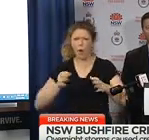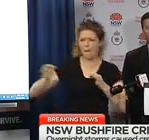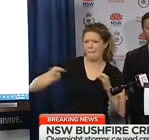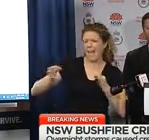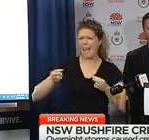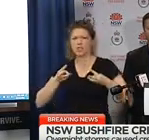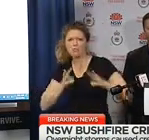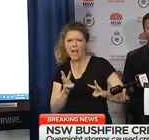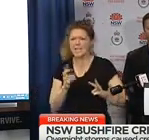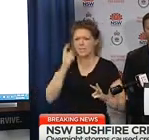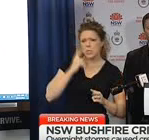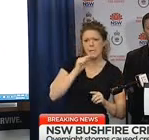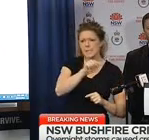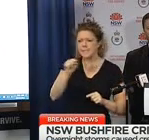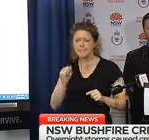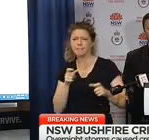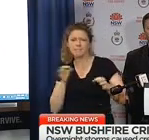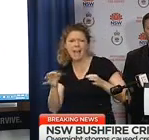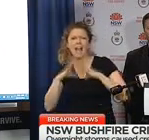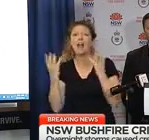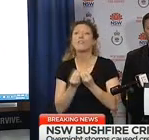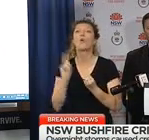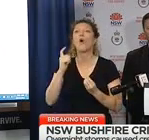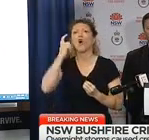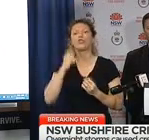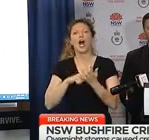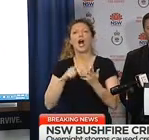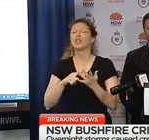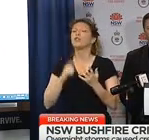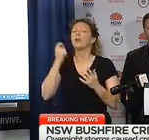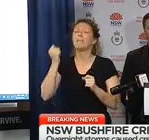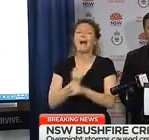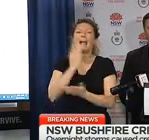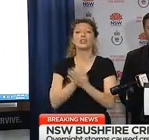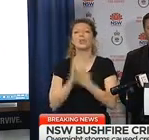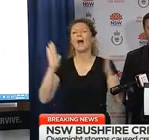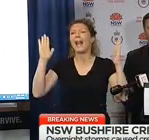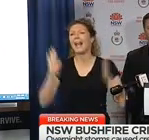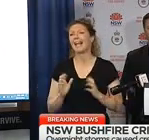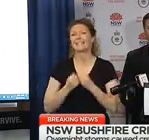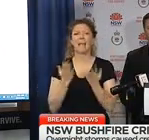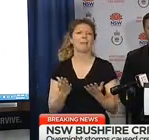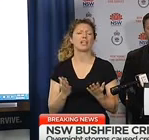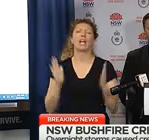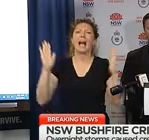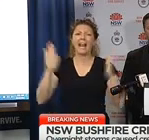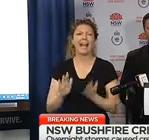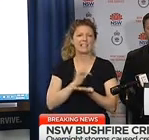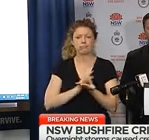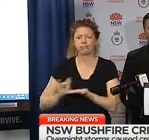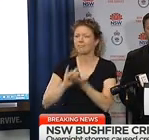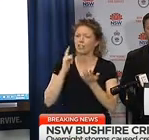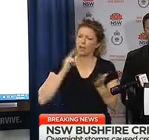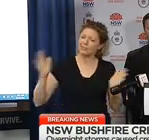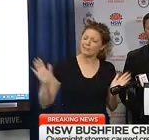that have been deployed, all with a view to avert as much damage and as much destruction as is